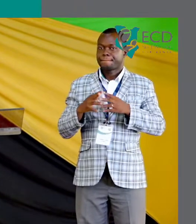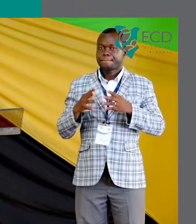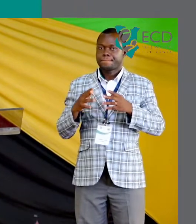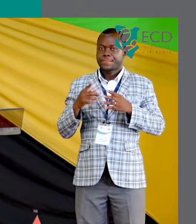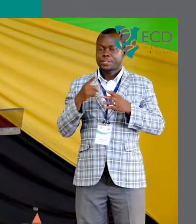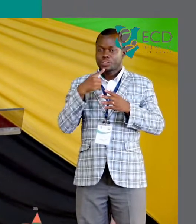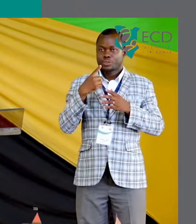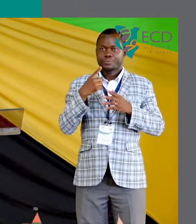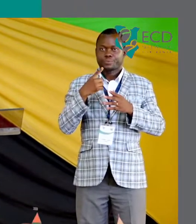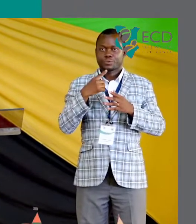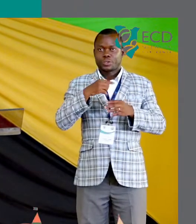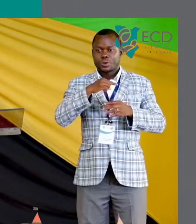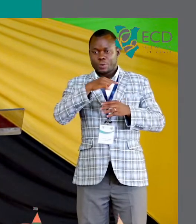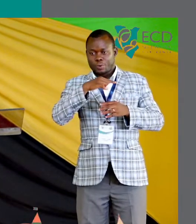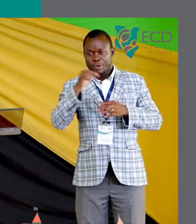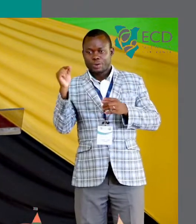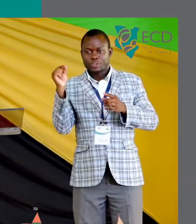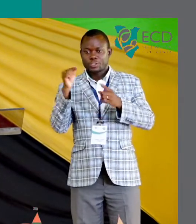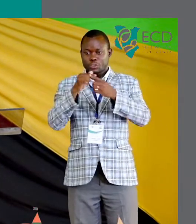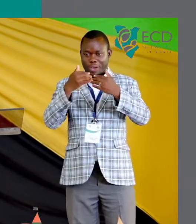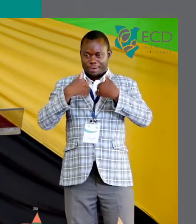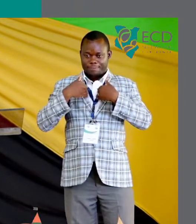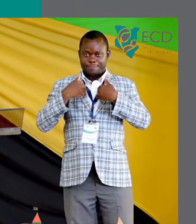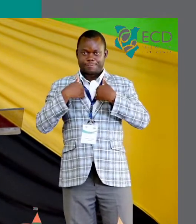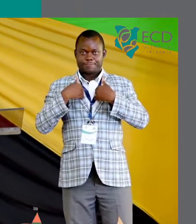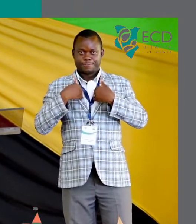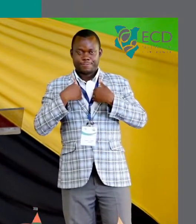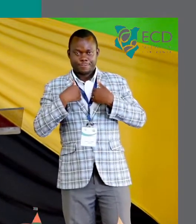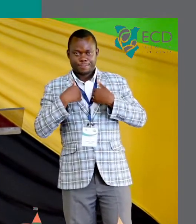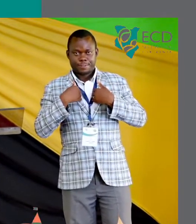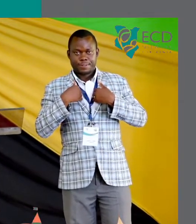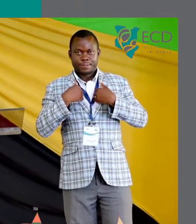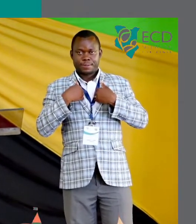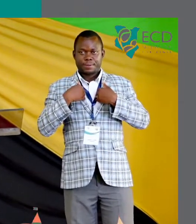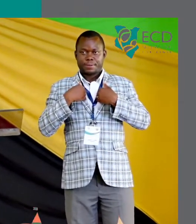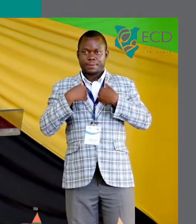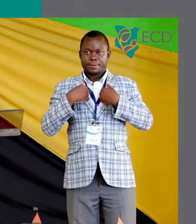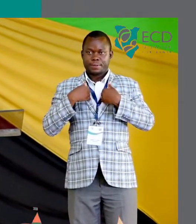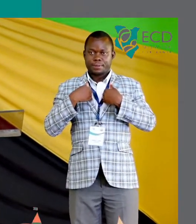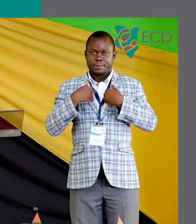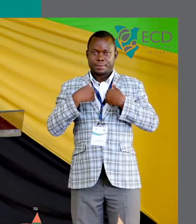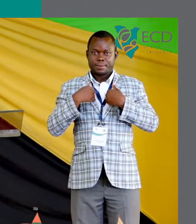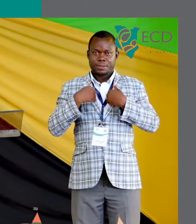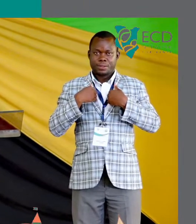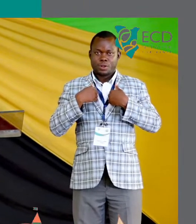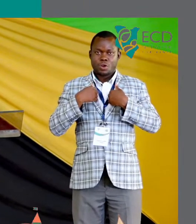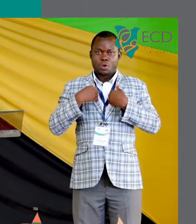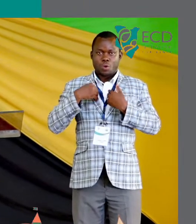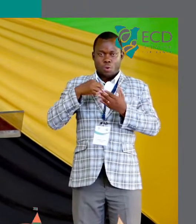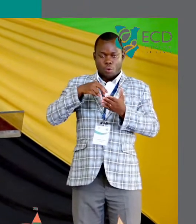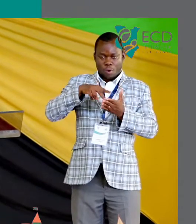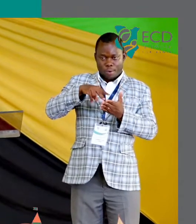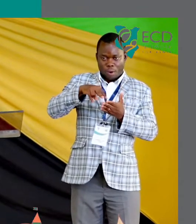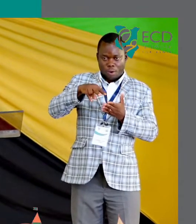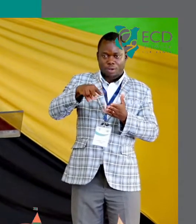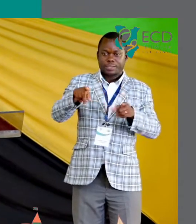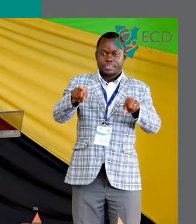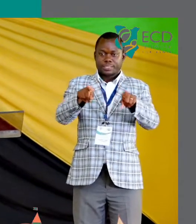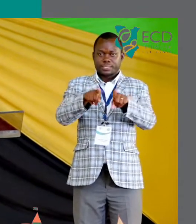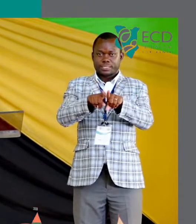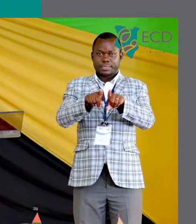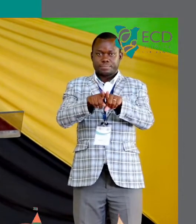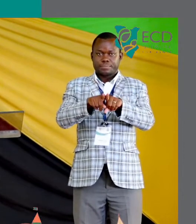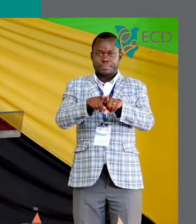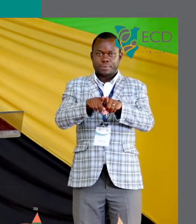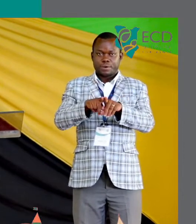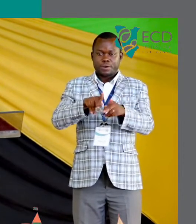so we are going to have the entire team that is here today walking back to the same area where we had our